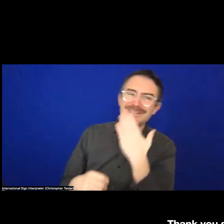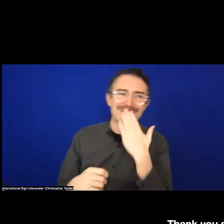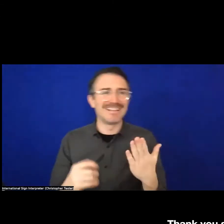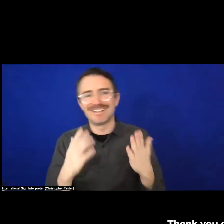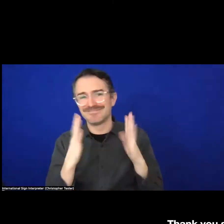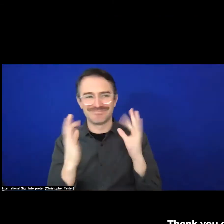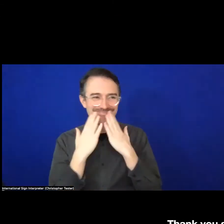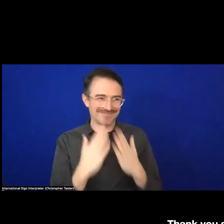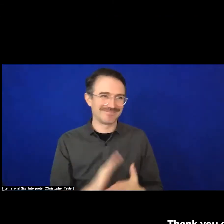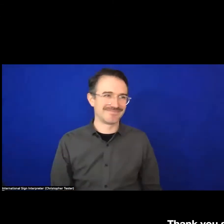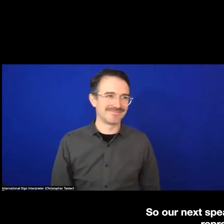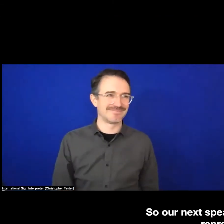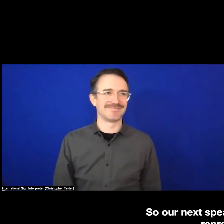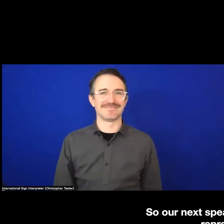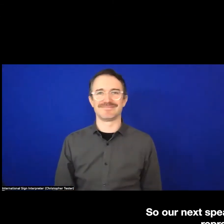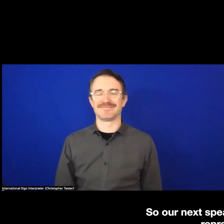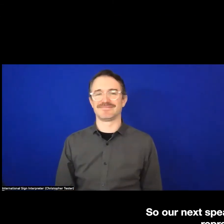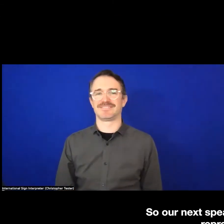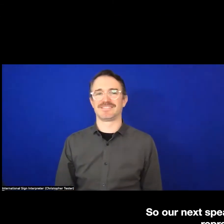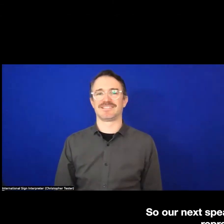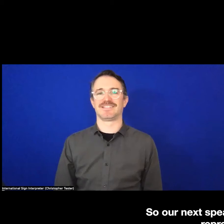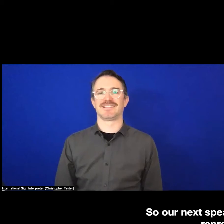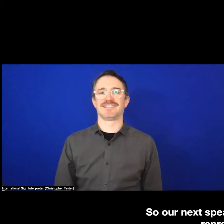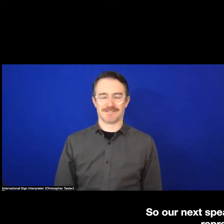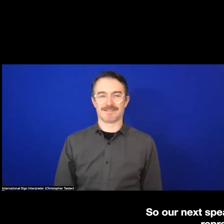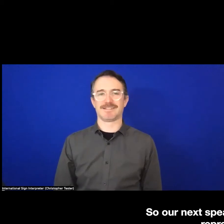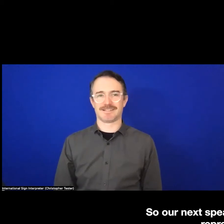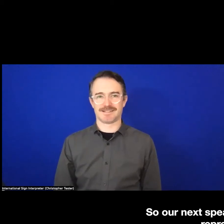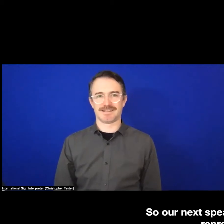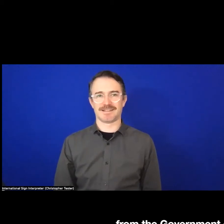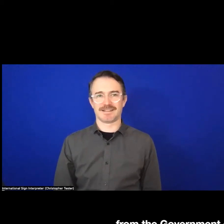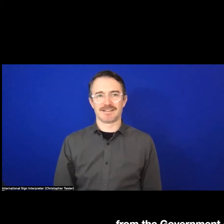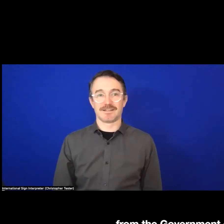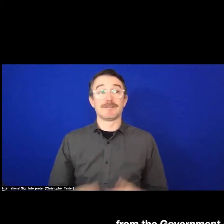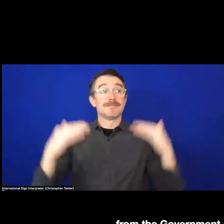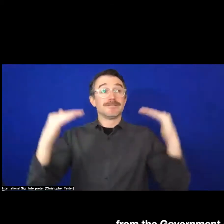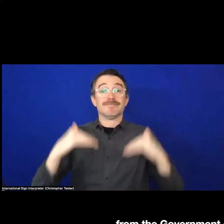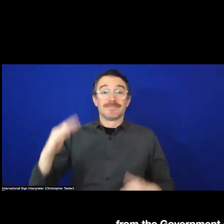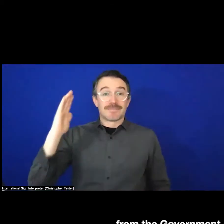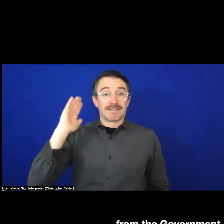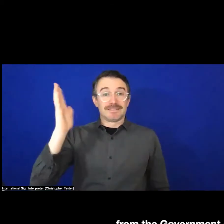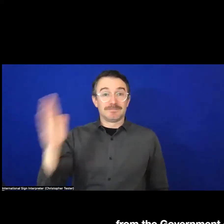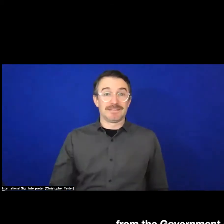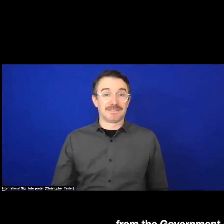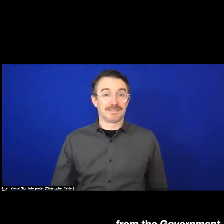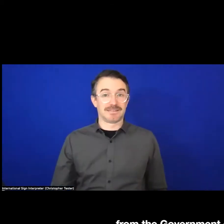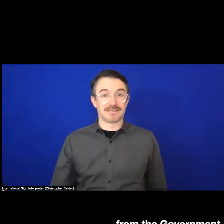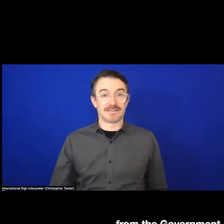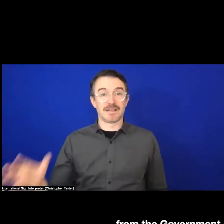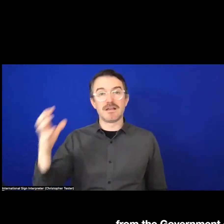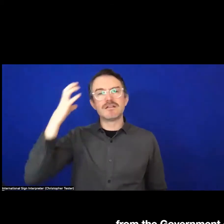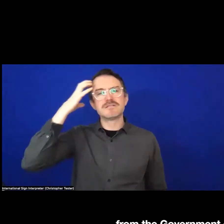you. Thank you so much for that. So our next speaker is a government representative from the government of